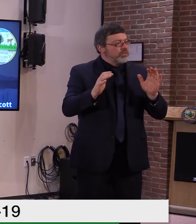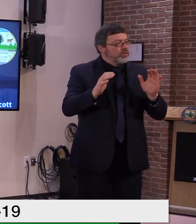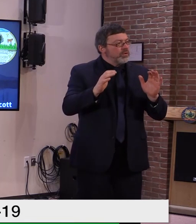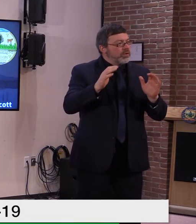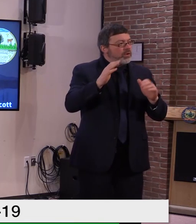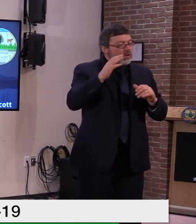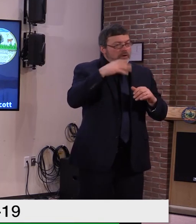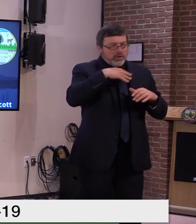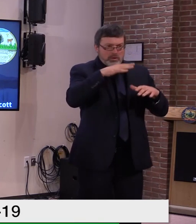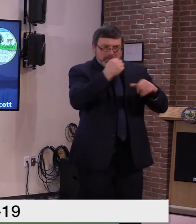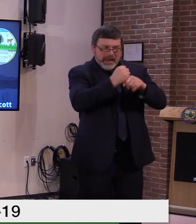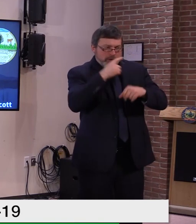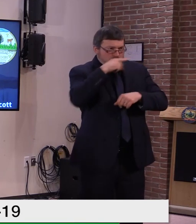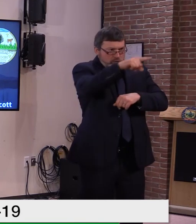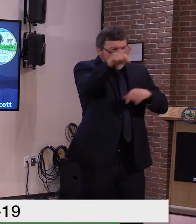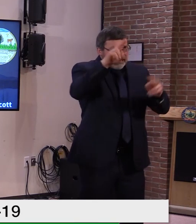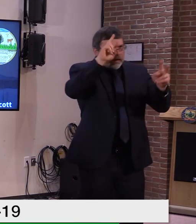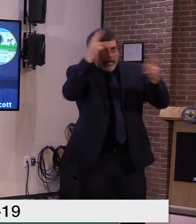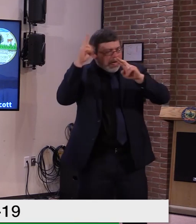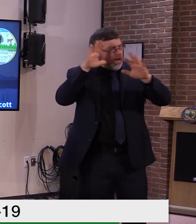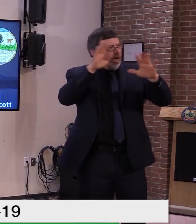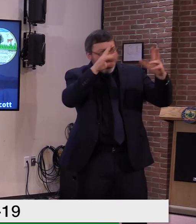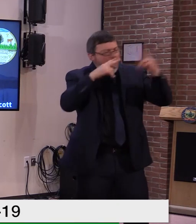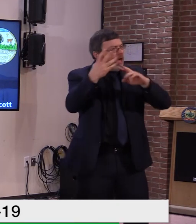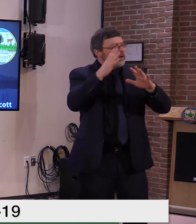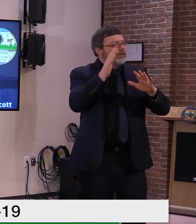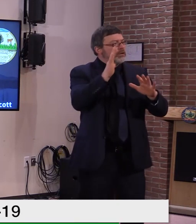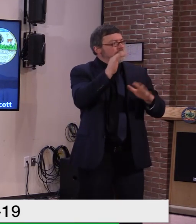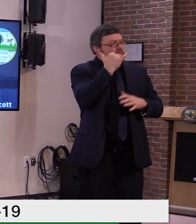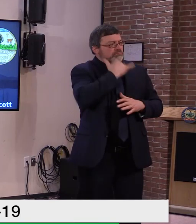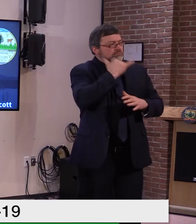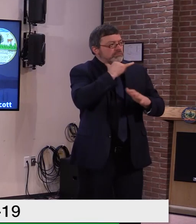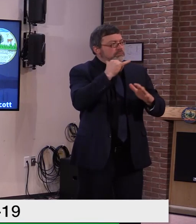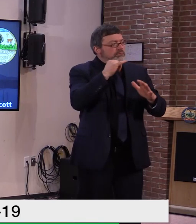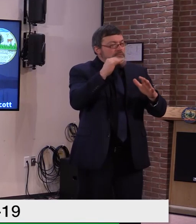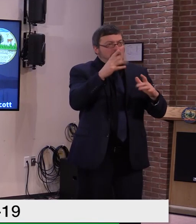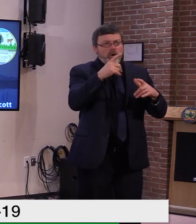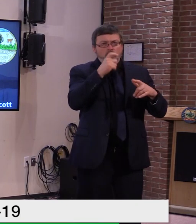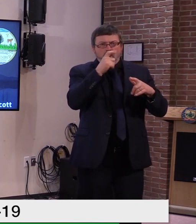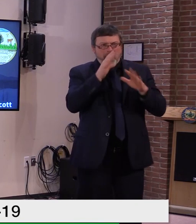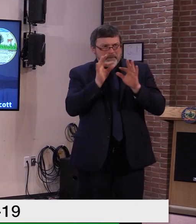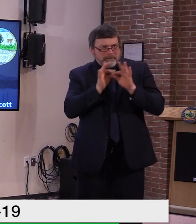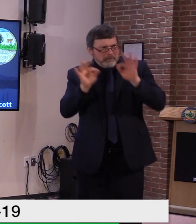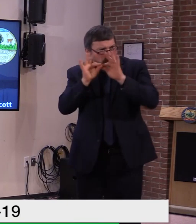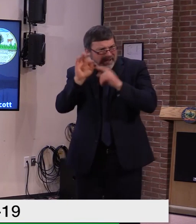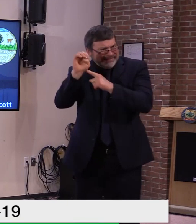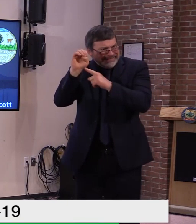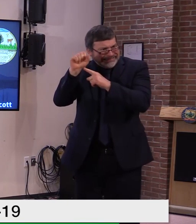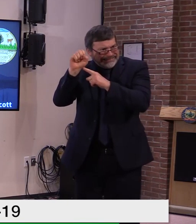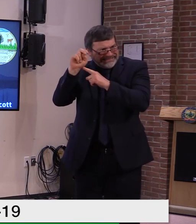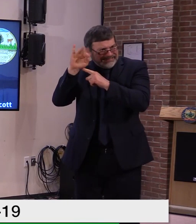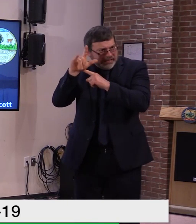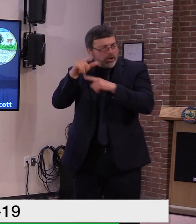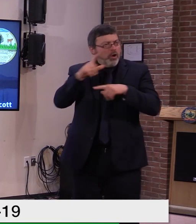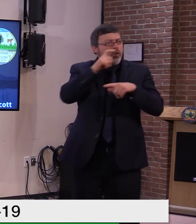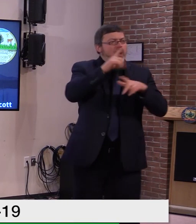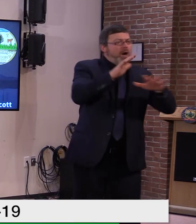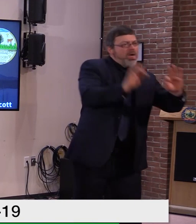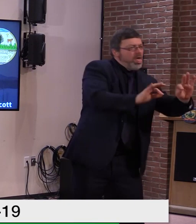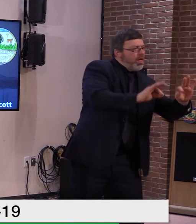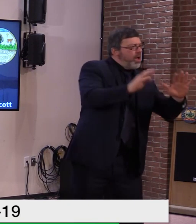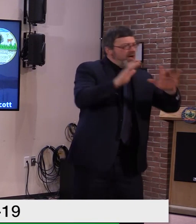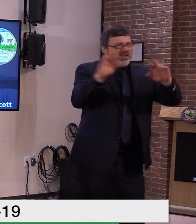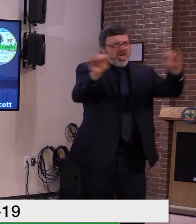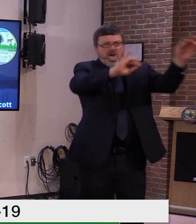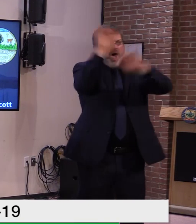divisiveness, and doesn't put enough emphasis on our primary goal of saving lives. I'll turn it over to